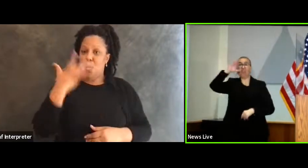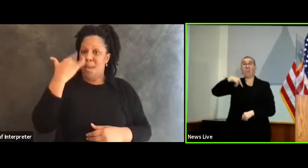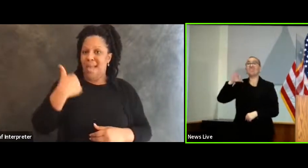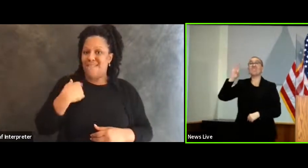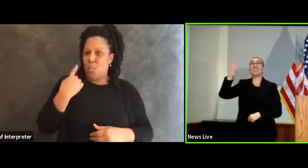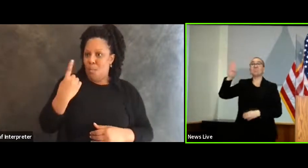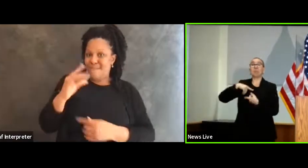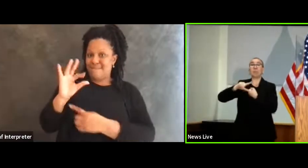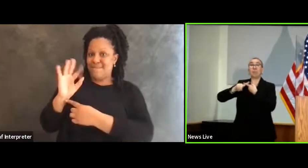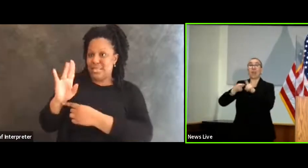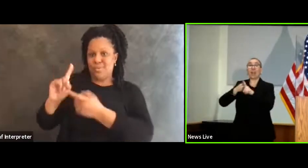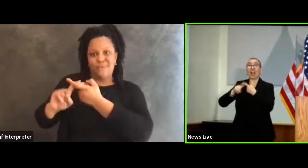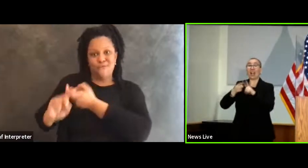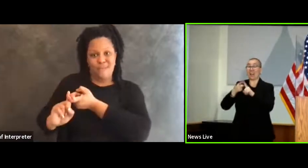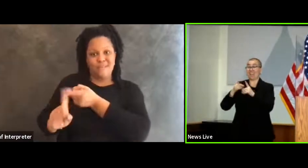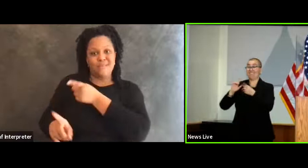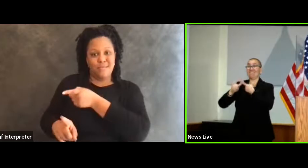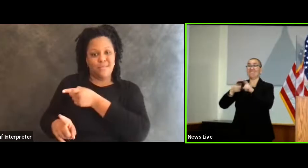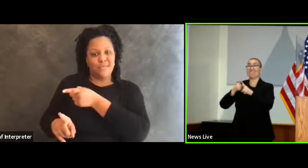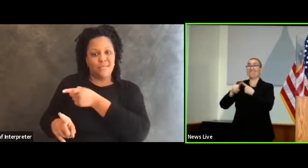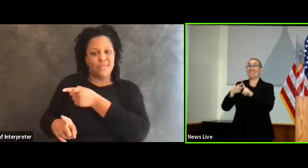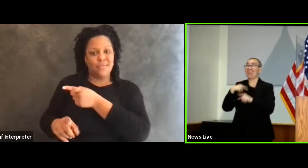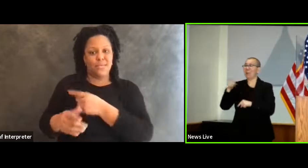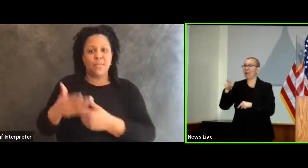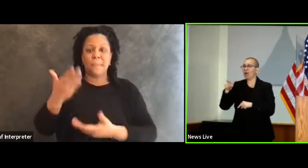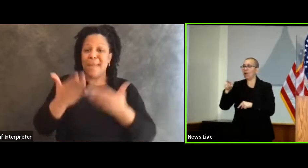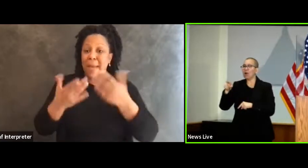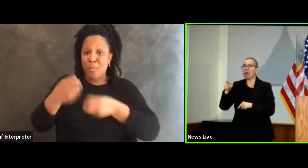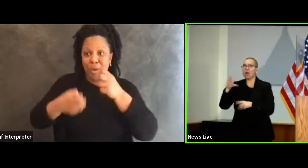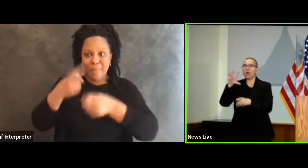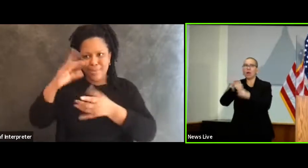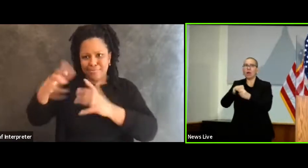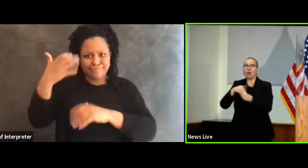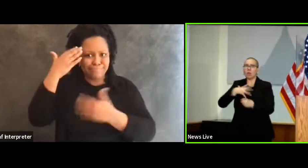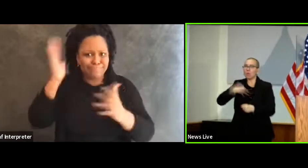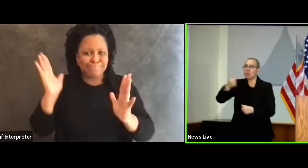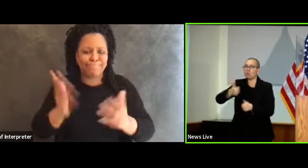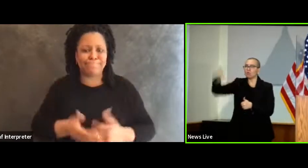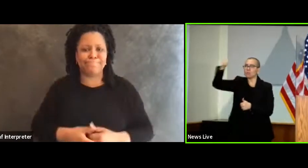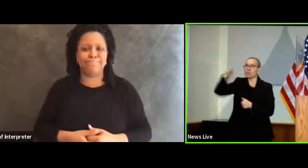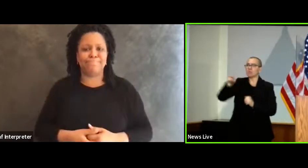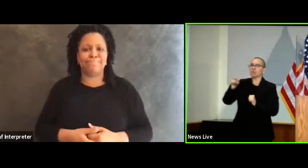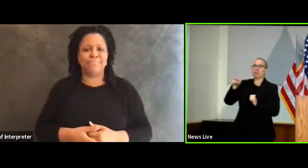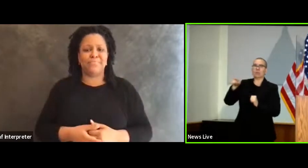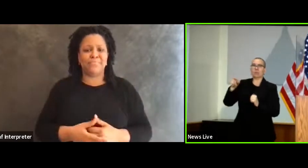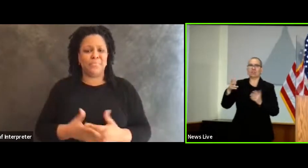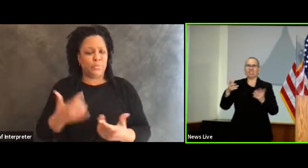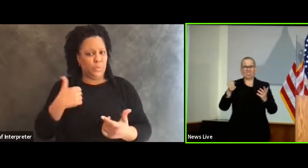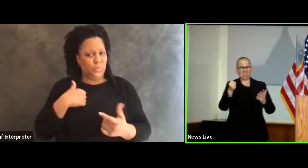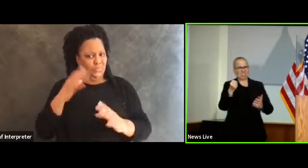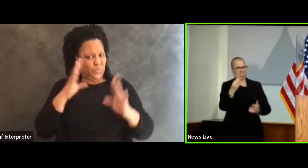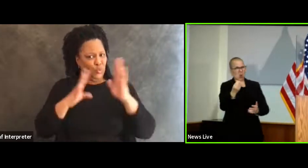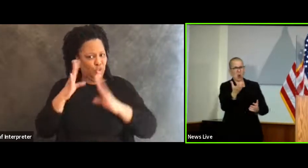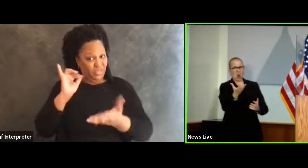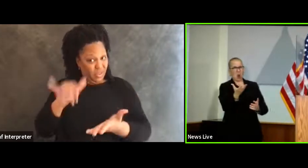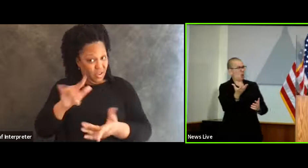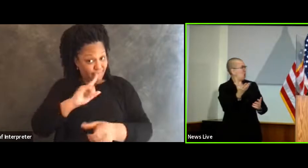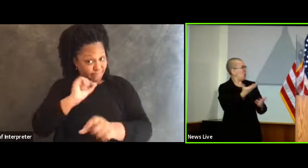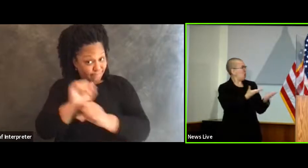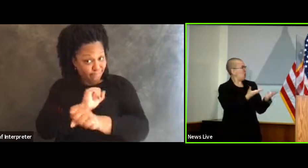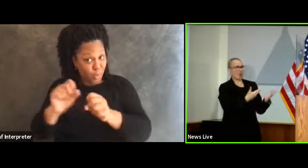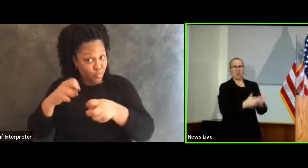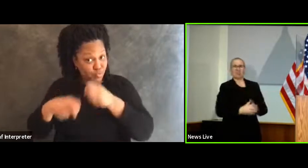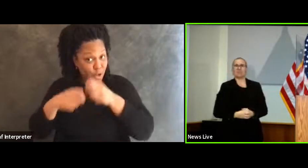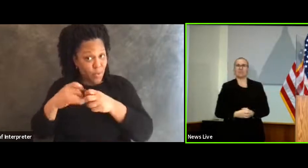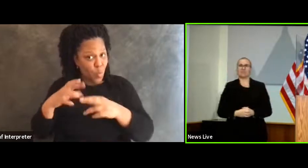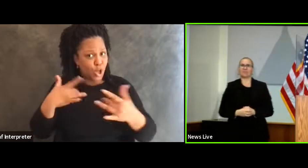Amendment constitutional issues involving the protections. Are those real stumbling blocks, or is that just No, they're noise?